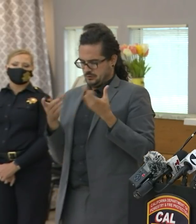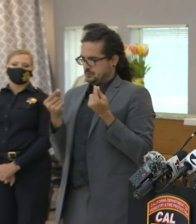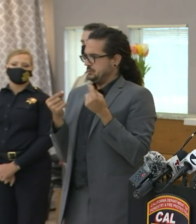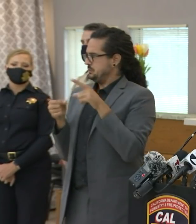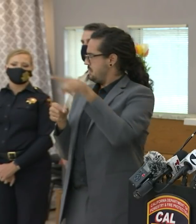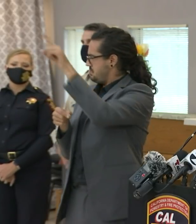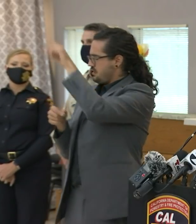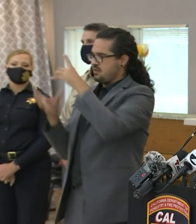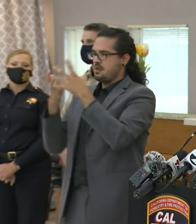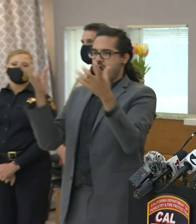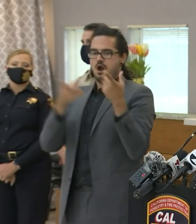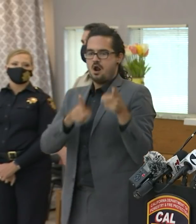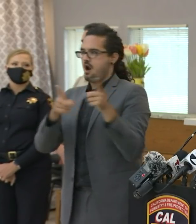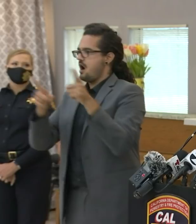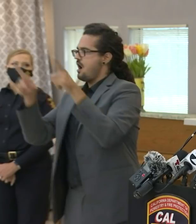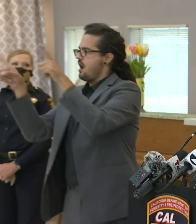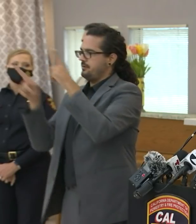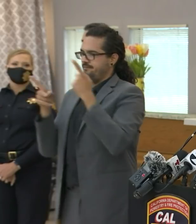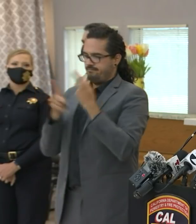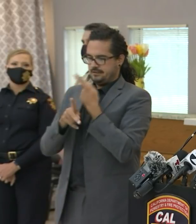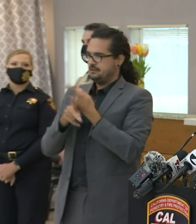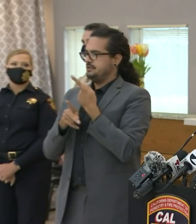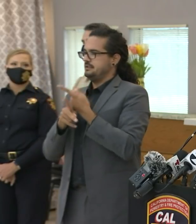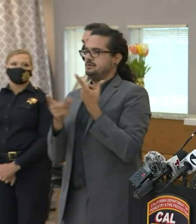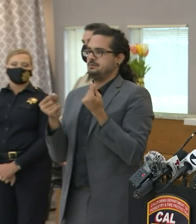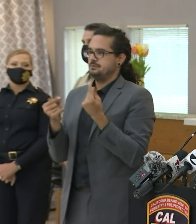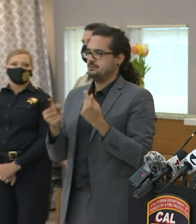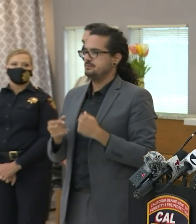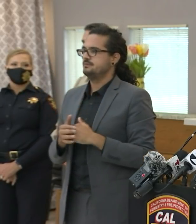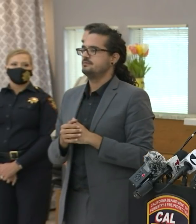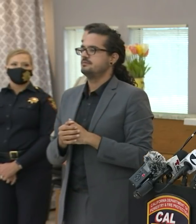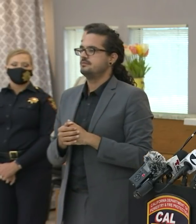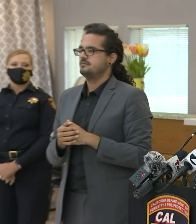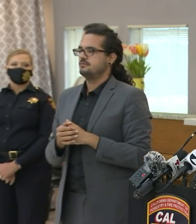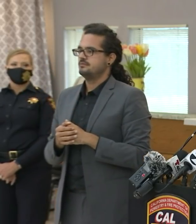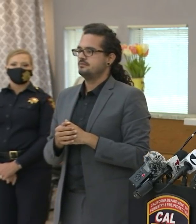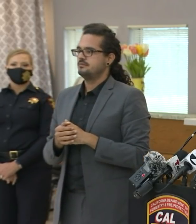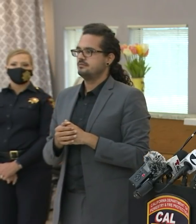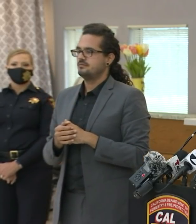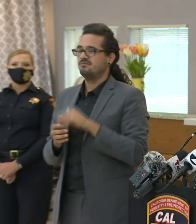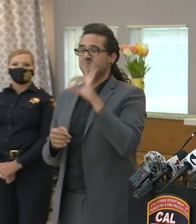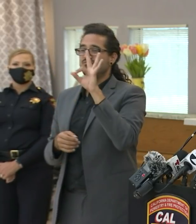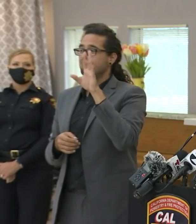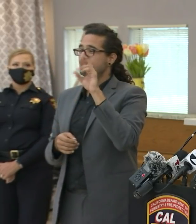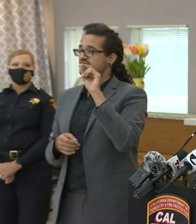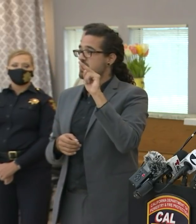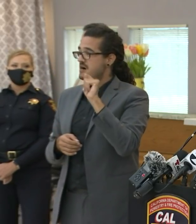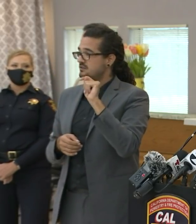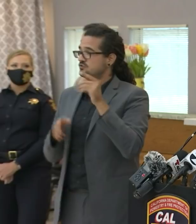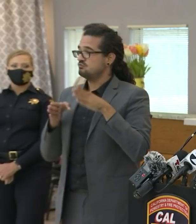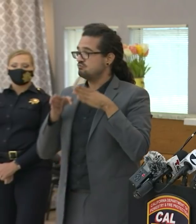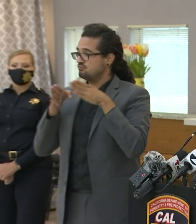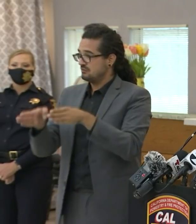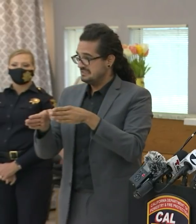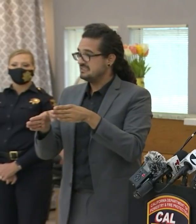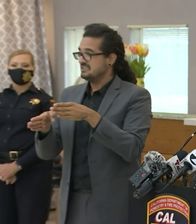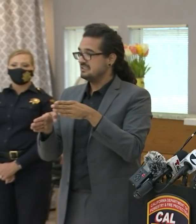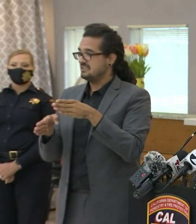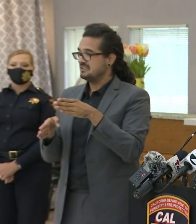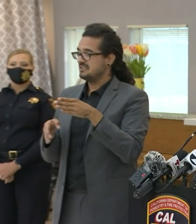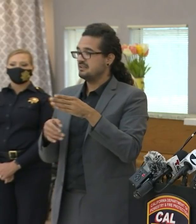there in our, right there on Front Street, so to speak. So we have been working resources with bulldozers when we can, our